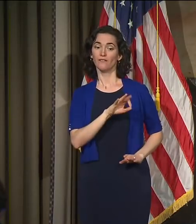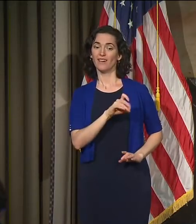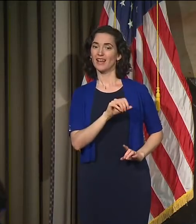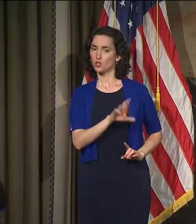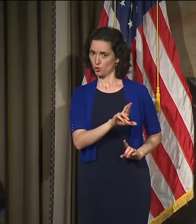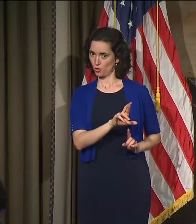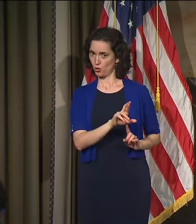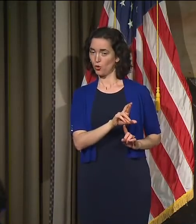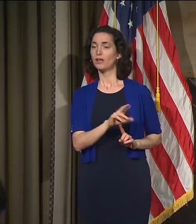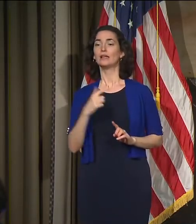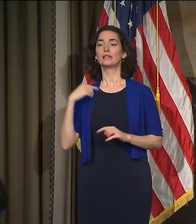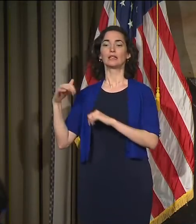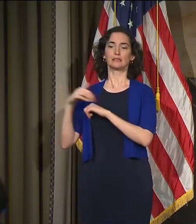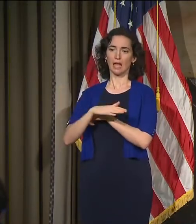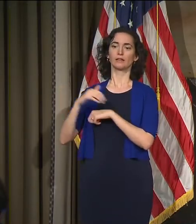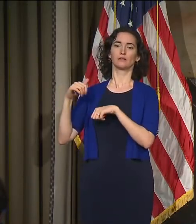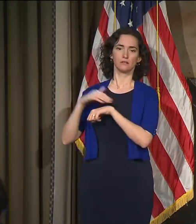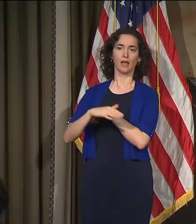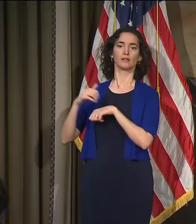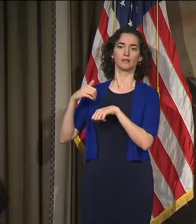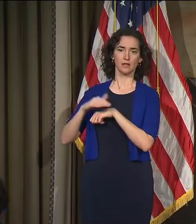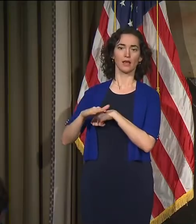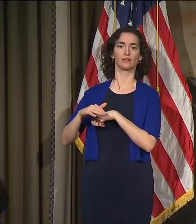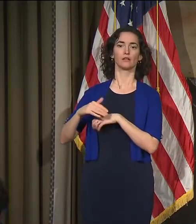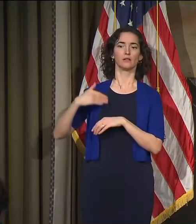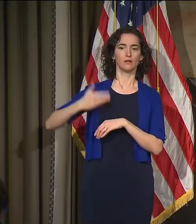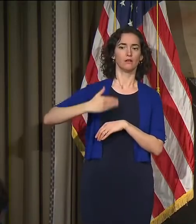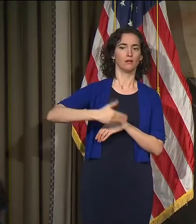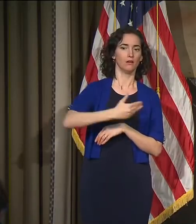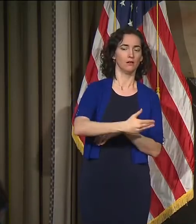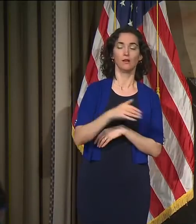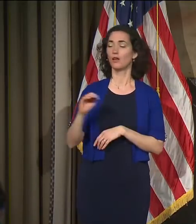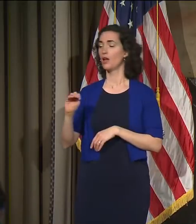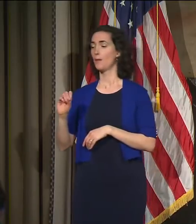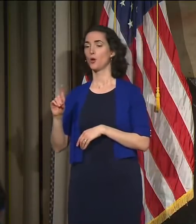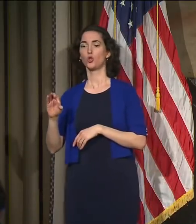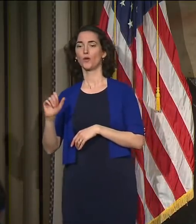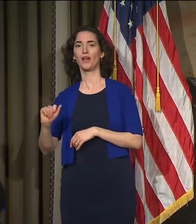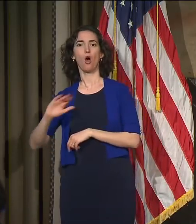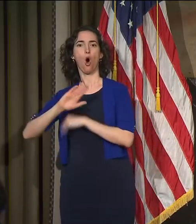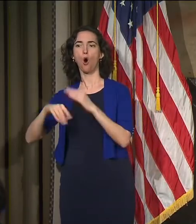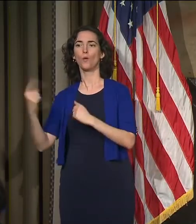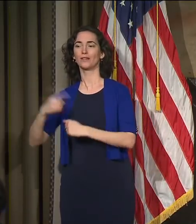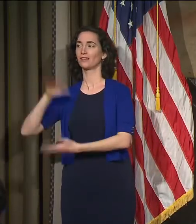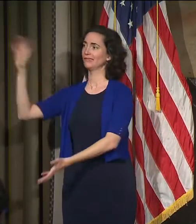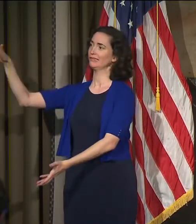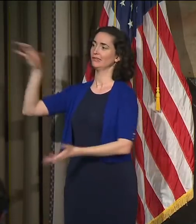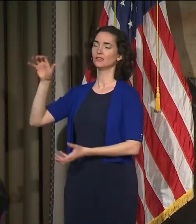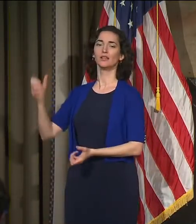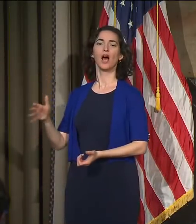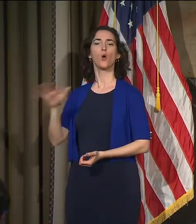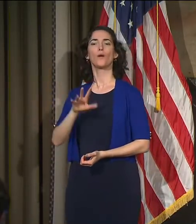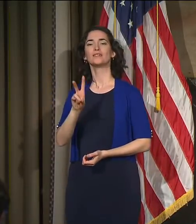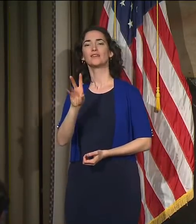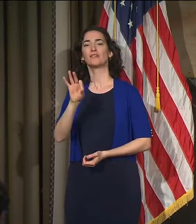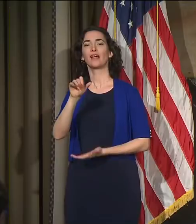coming over multiple shipments, I think they all came in on one day, about 79,500